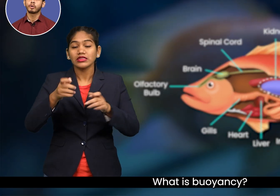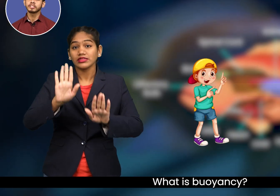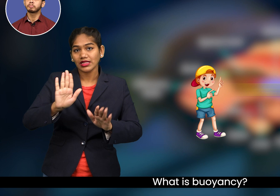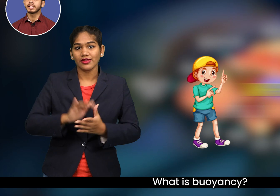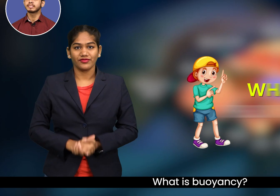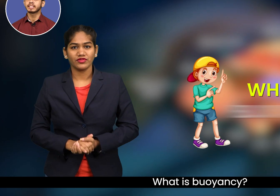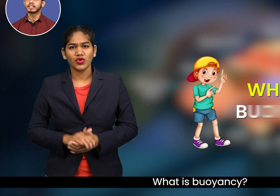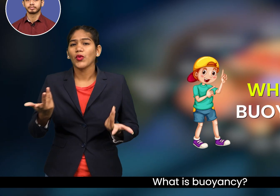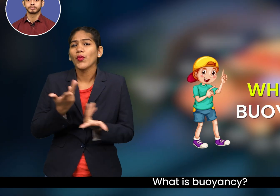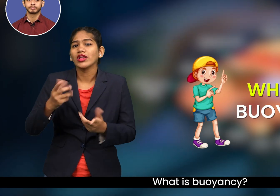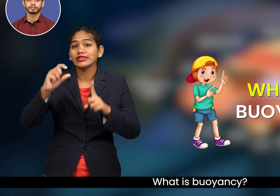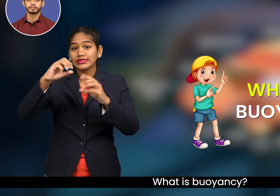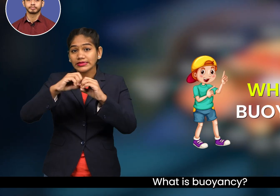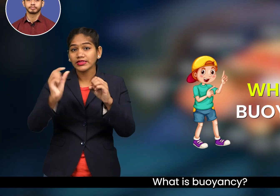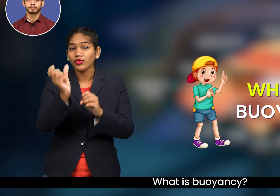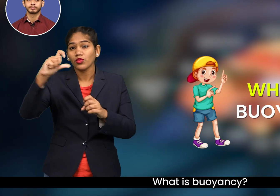What is buoyancy?